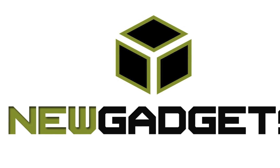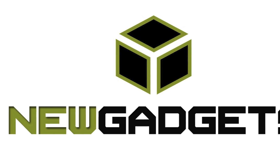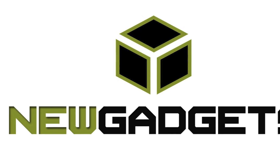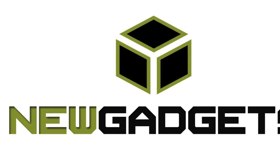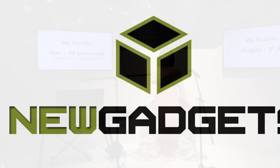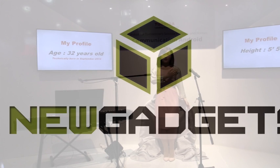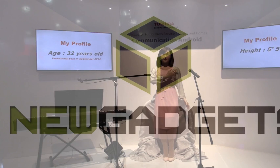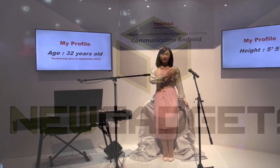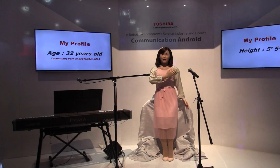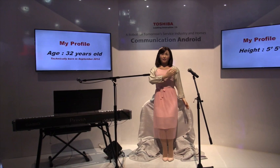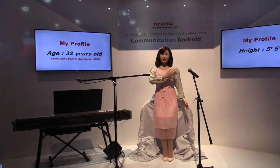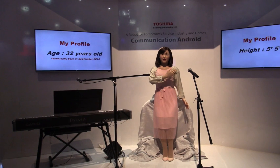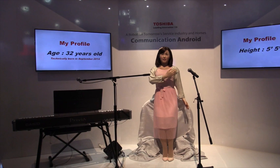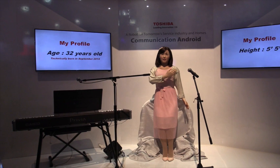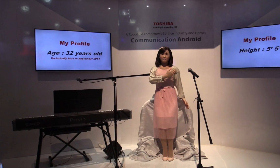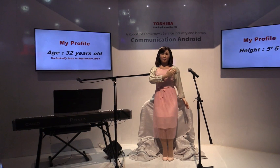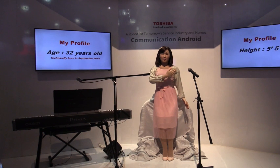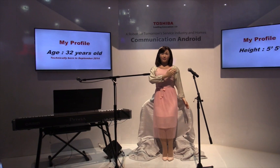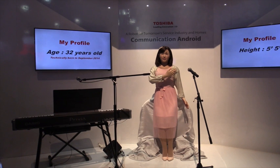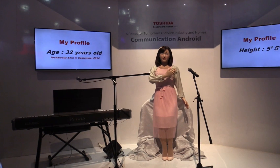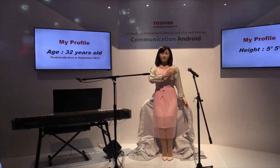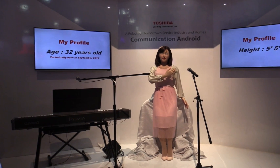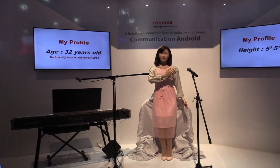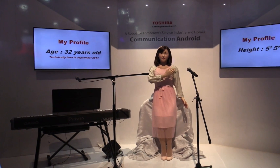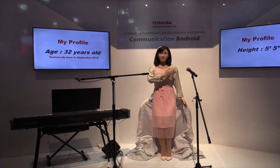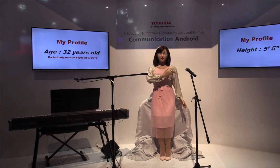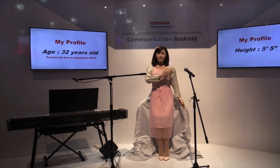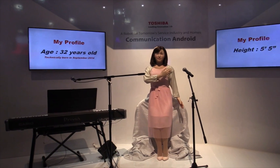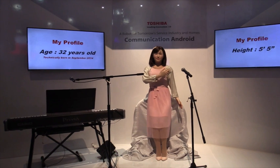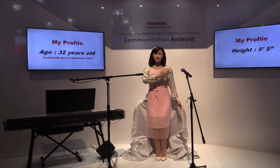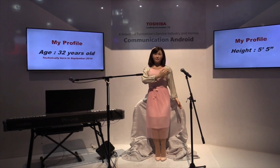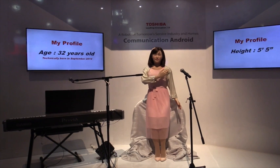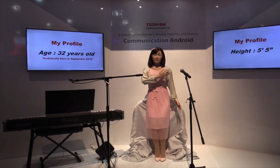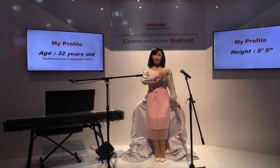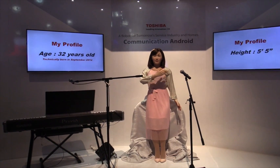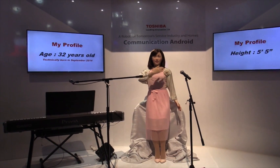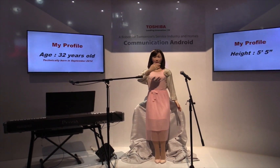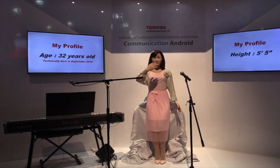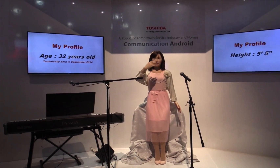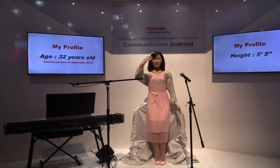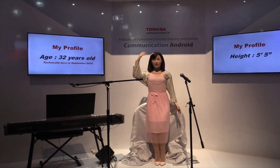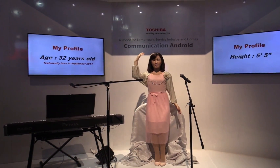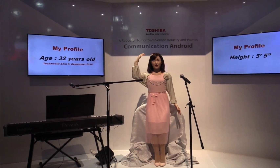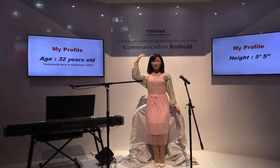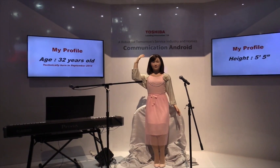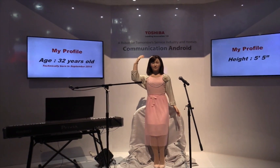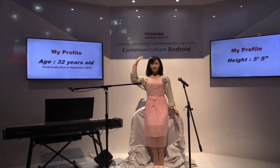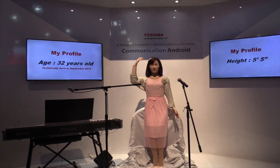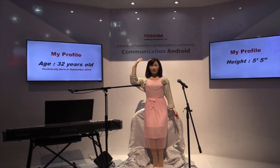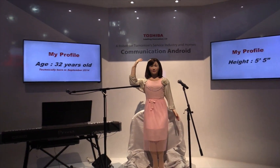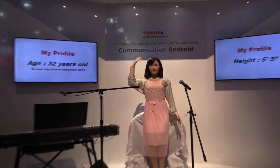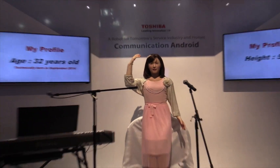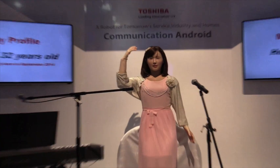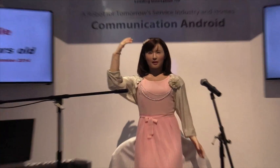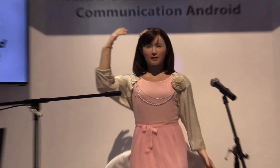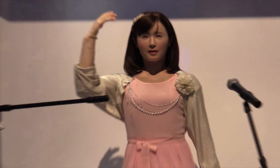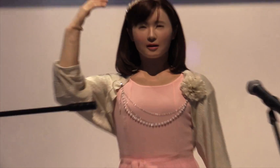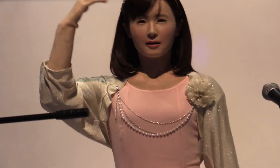September 2014, my studying height is 5 inches and 5